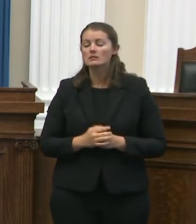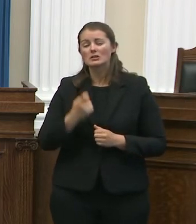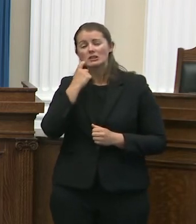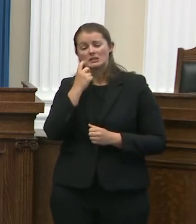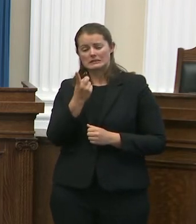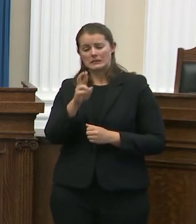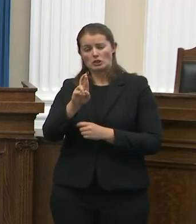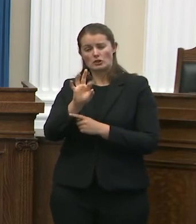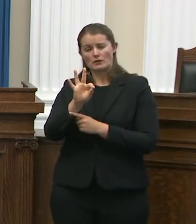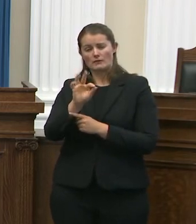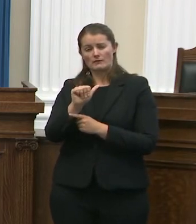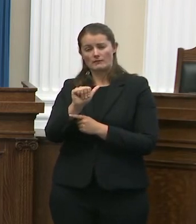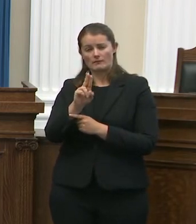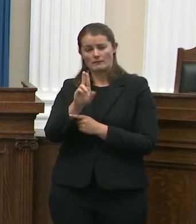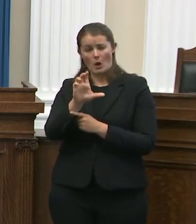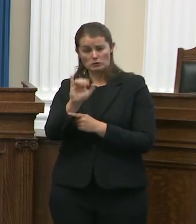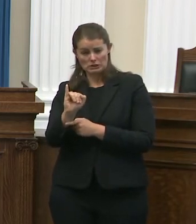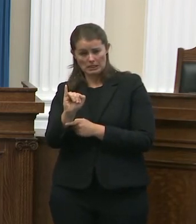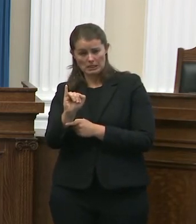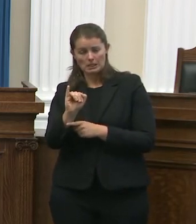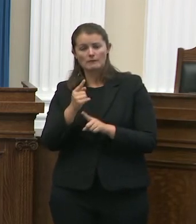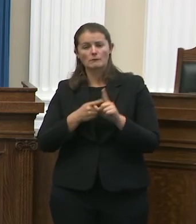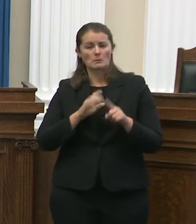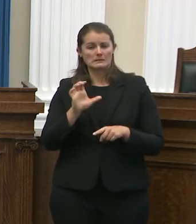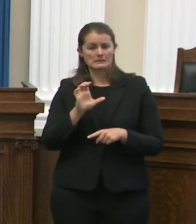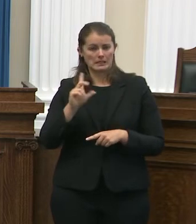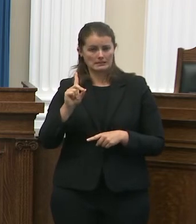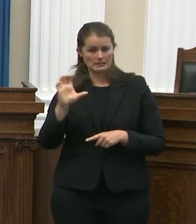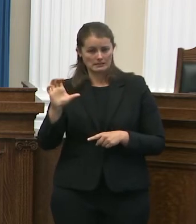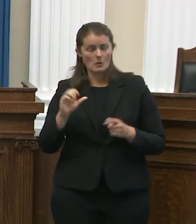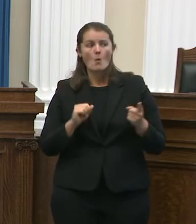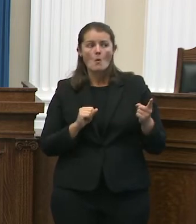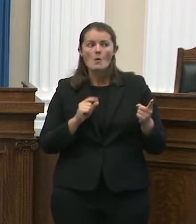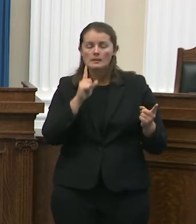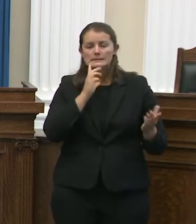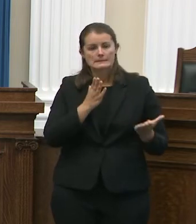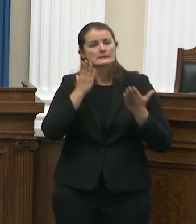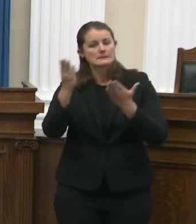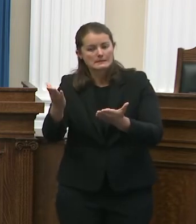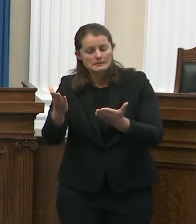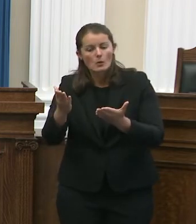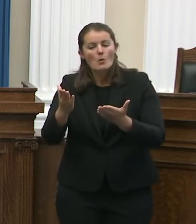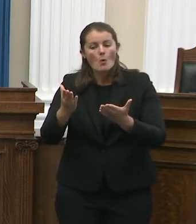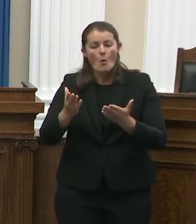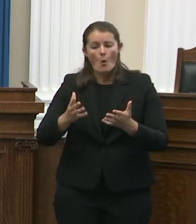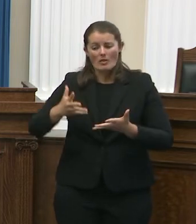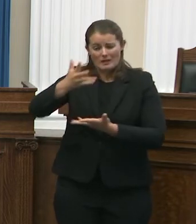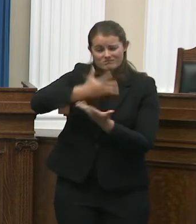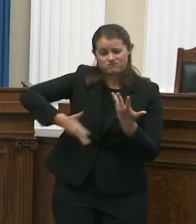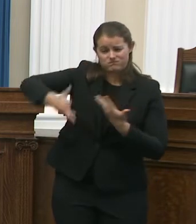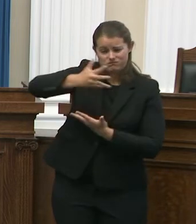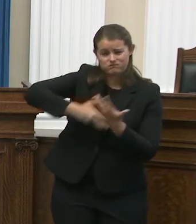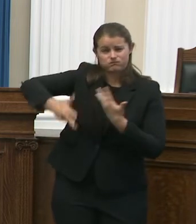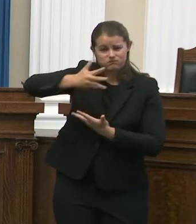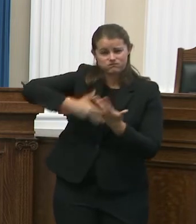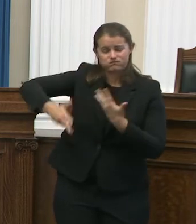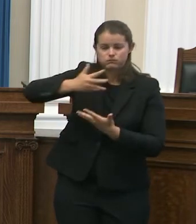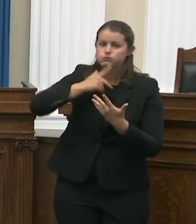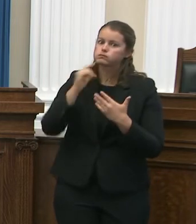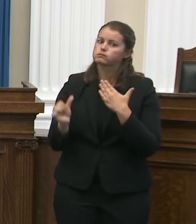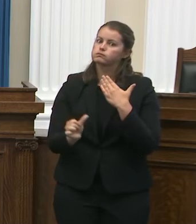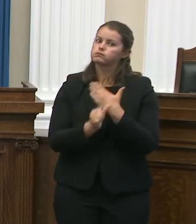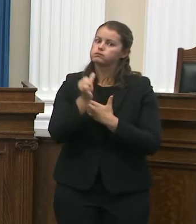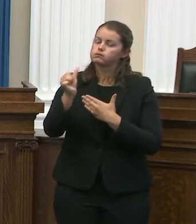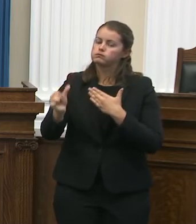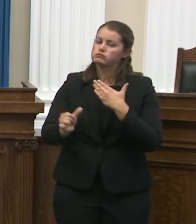that congregating in bars poses a significant risk and is one of the most dangerous things people could do right now.